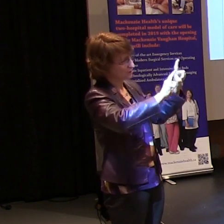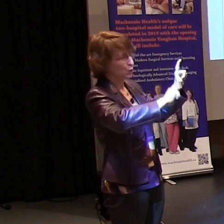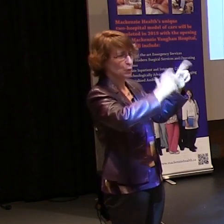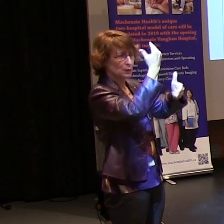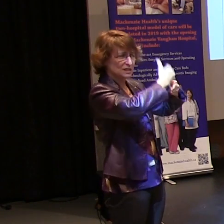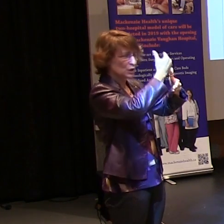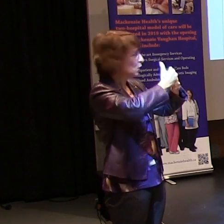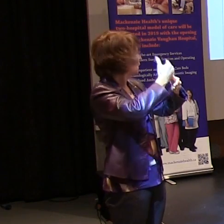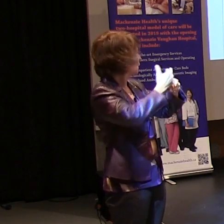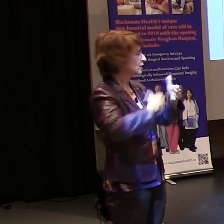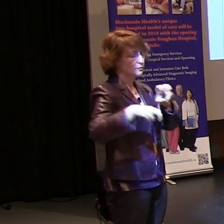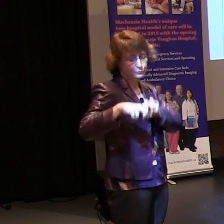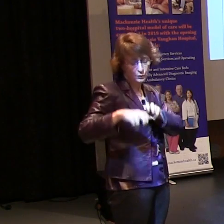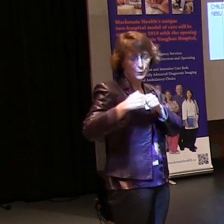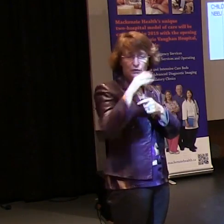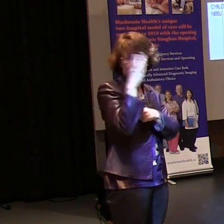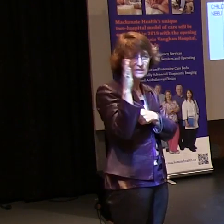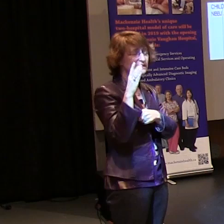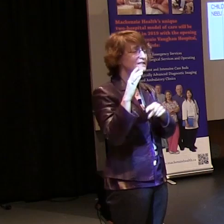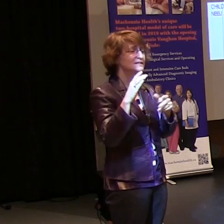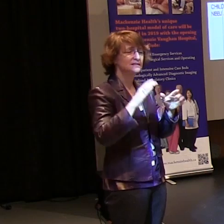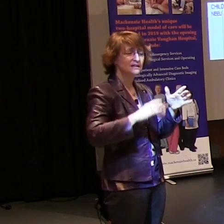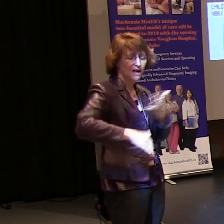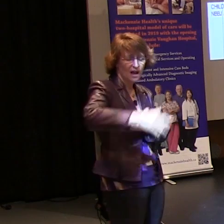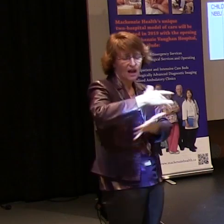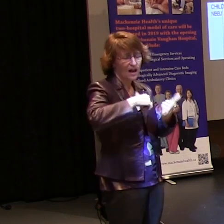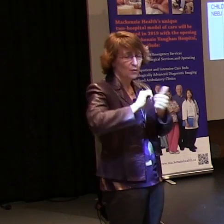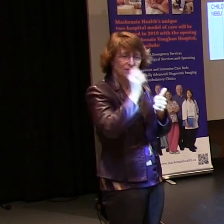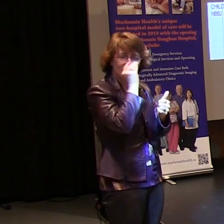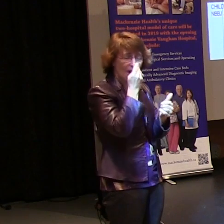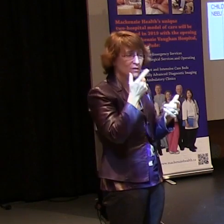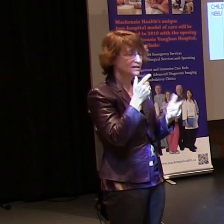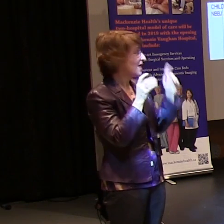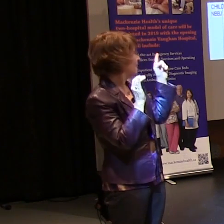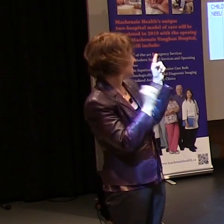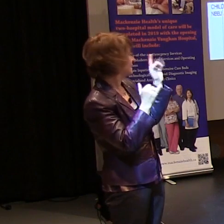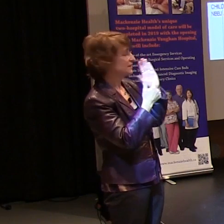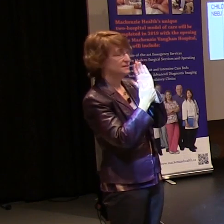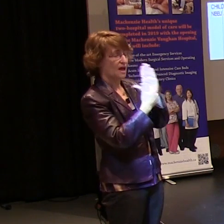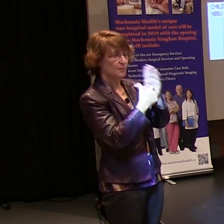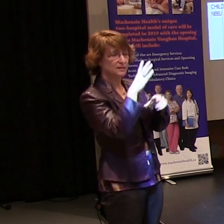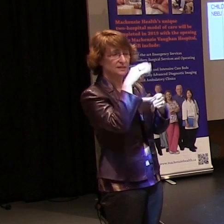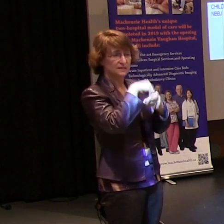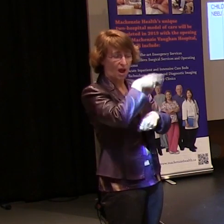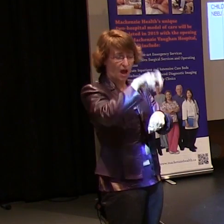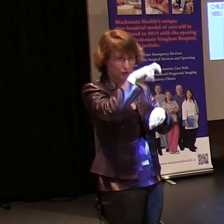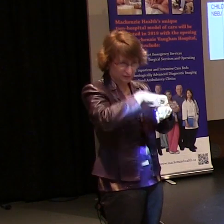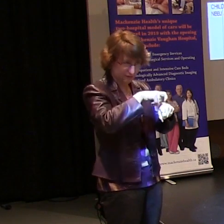the tree or around the flowers. And that's an example of hospital in Dublin, Children's Hospital.